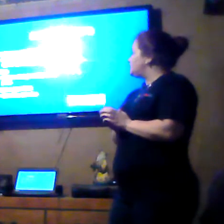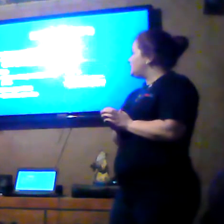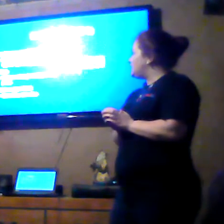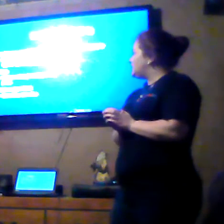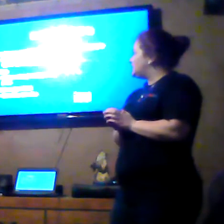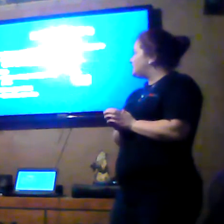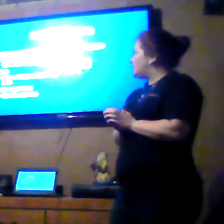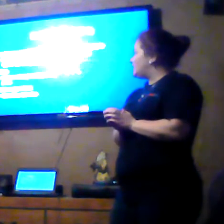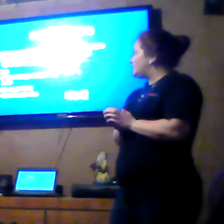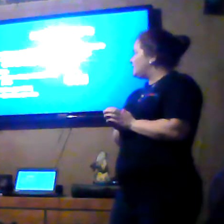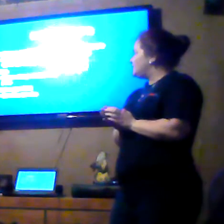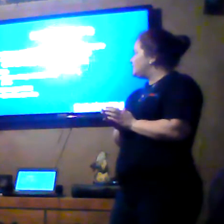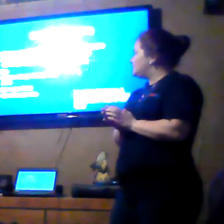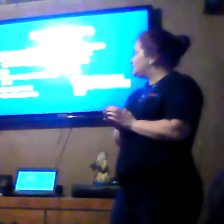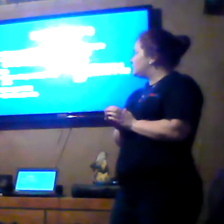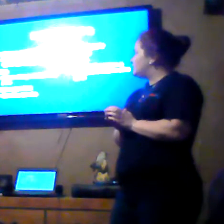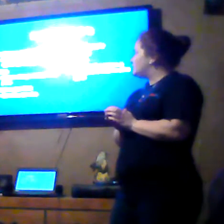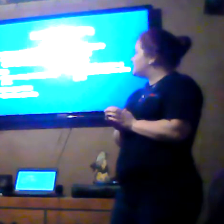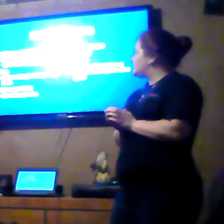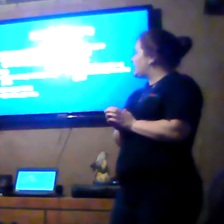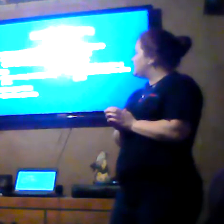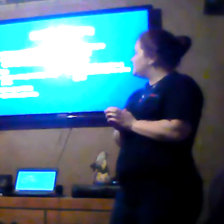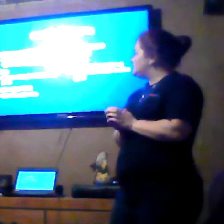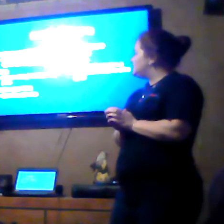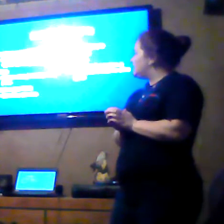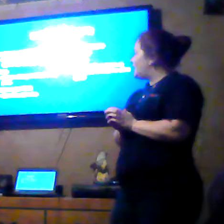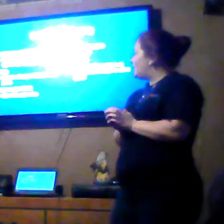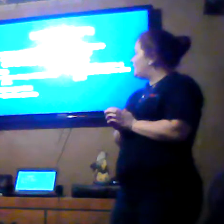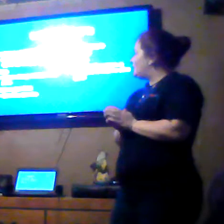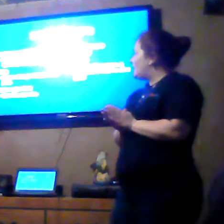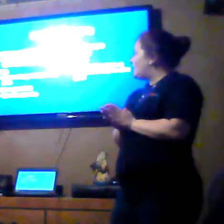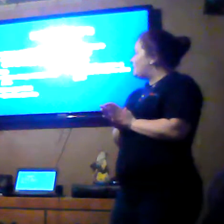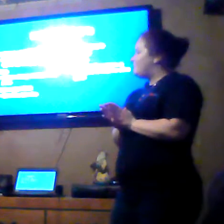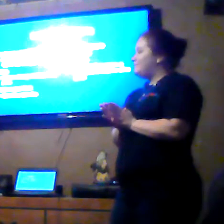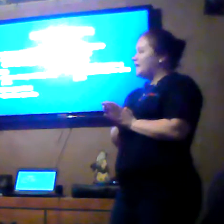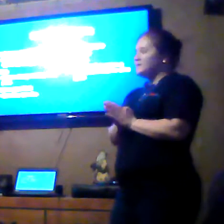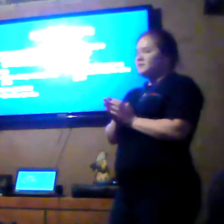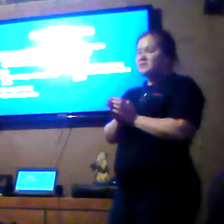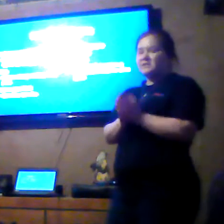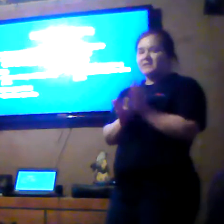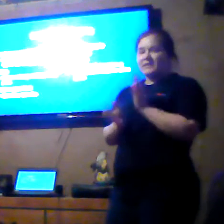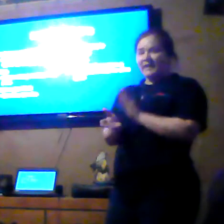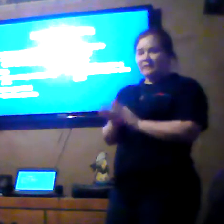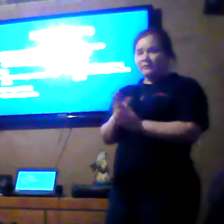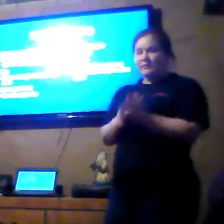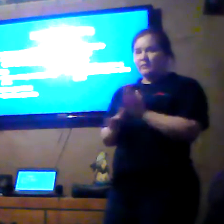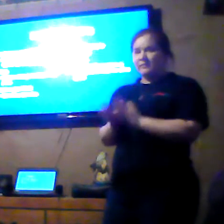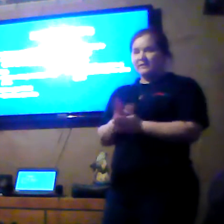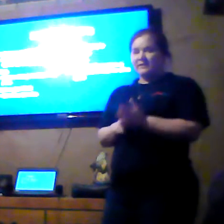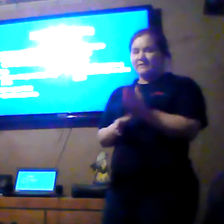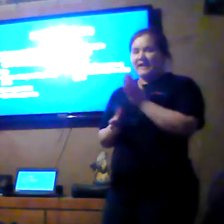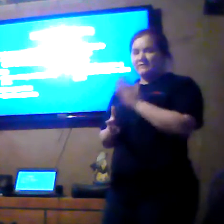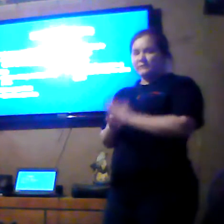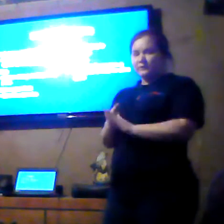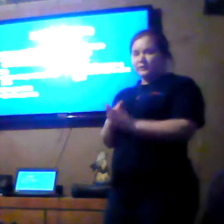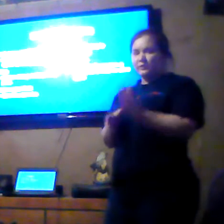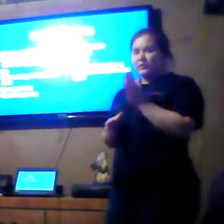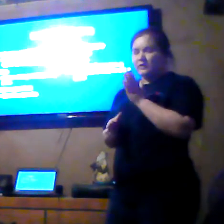Serology is another method used for diagnosis, but due to the delay from people believing that they have the flu or some